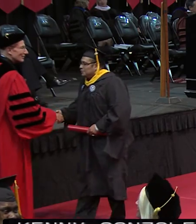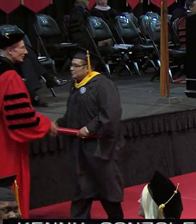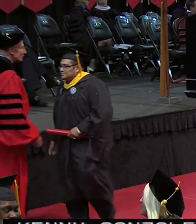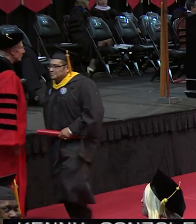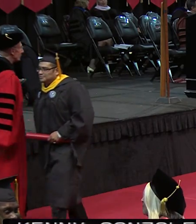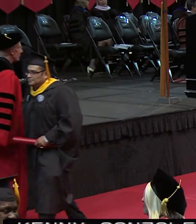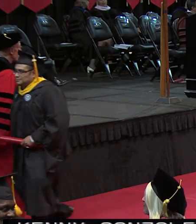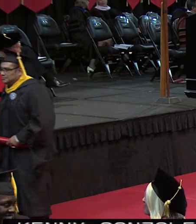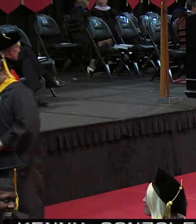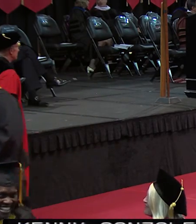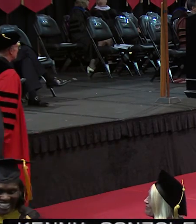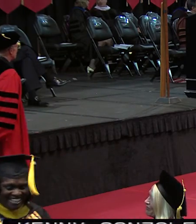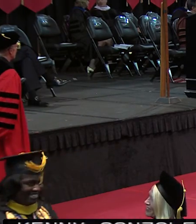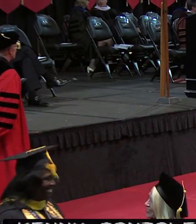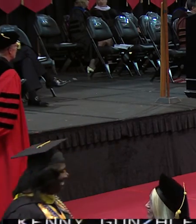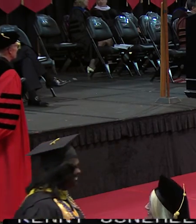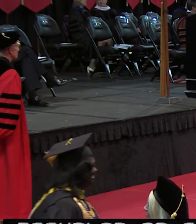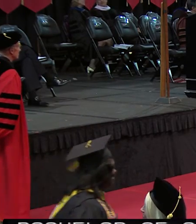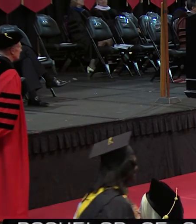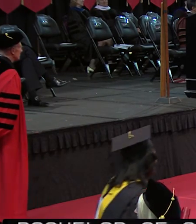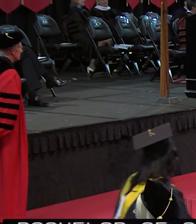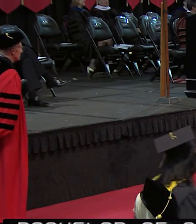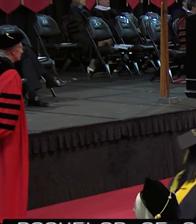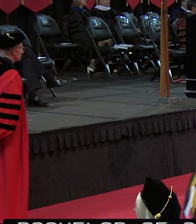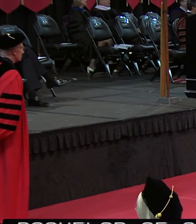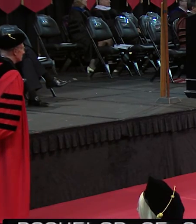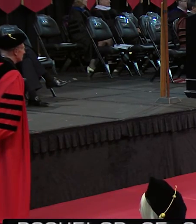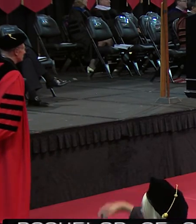Jessica Mackenzie Kroll.